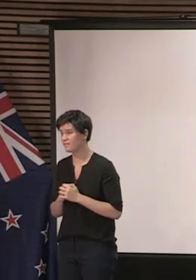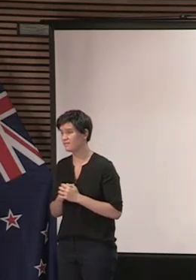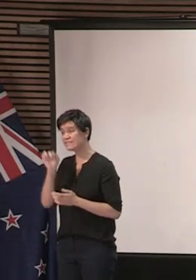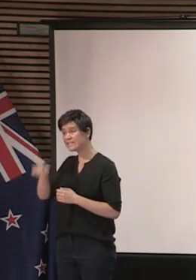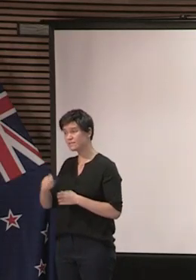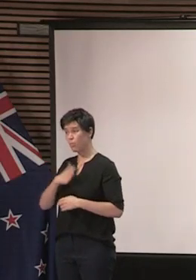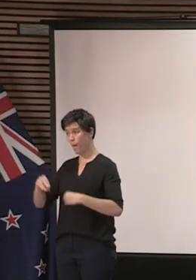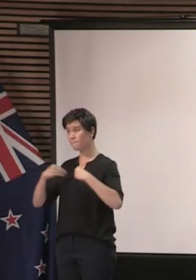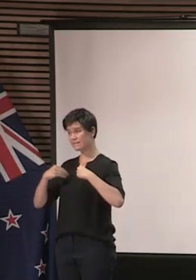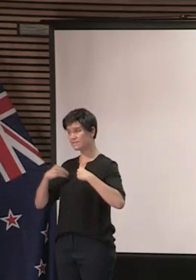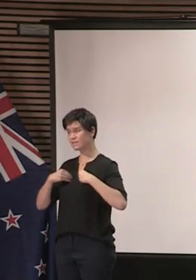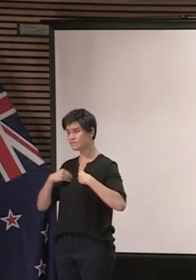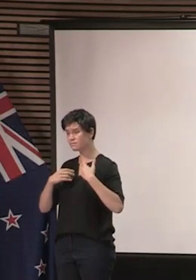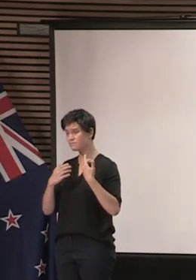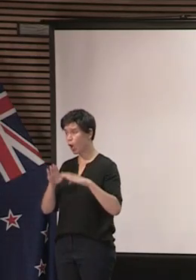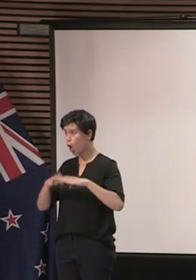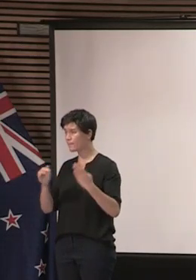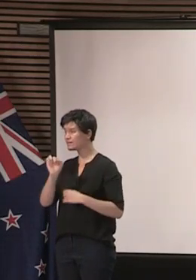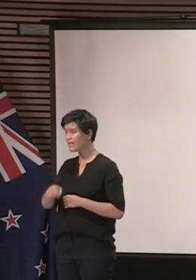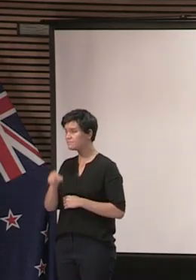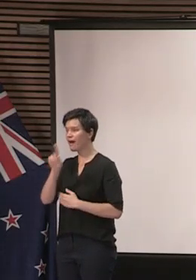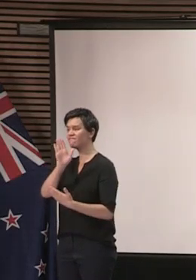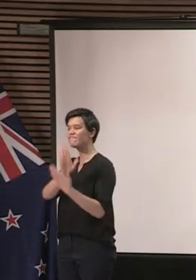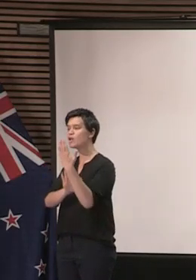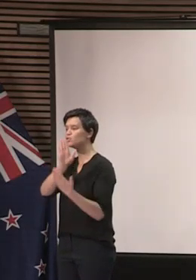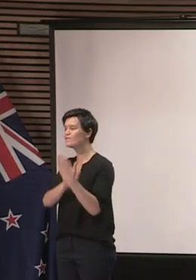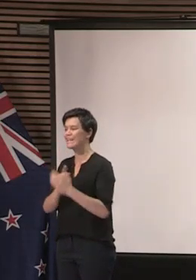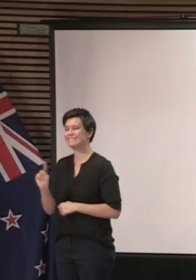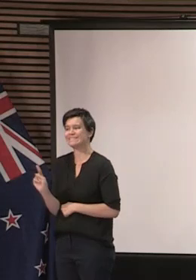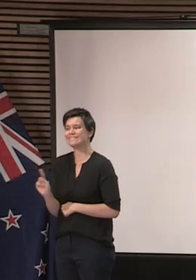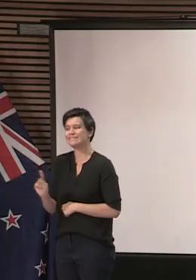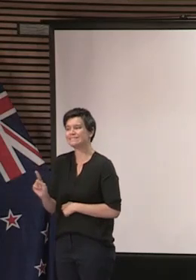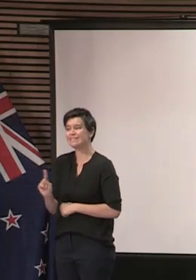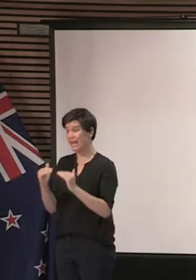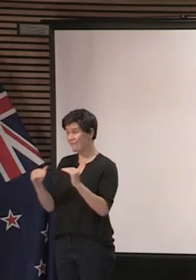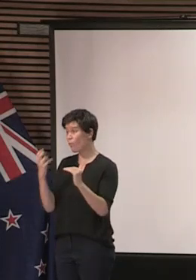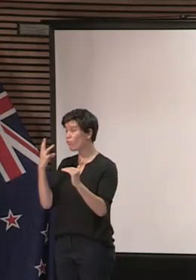start up again, but we need to reduce down face-to-face contact still at alert level 3 as